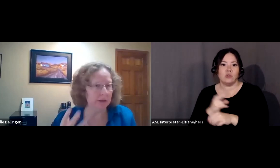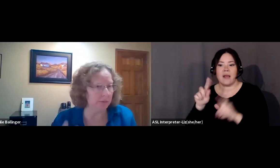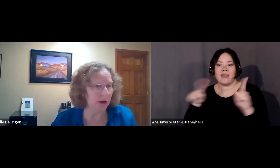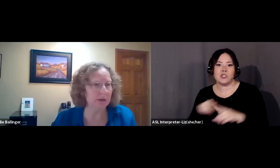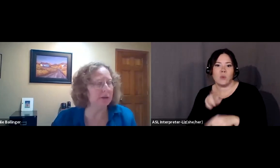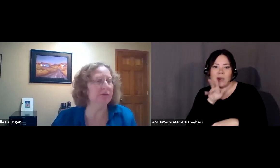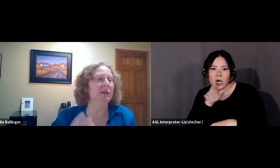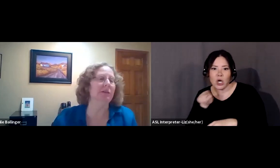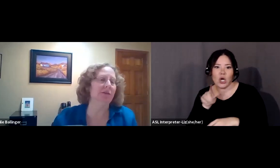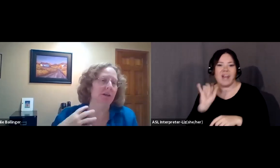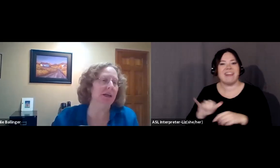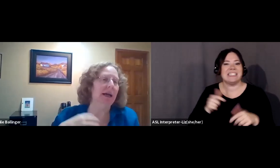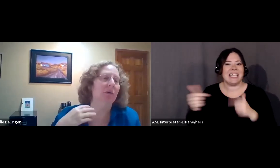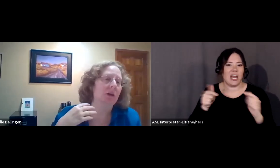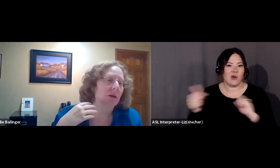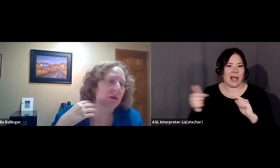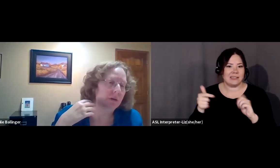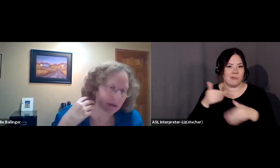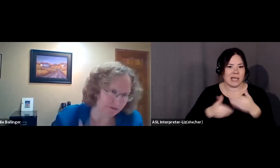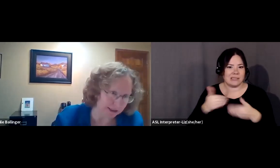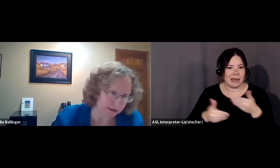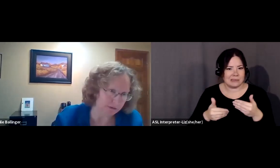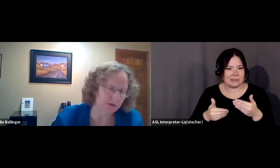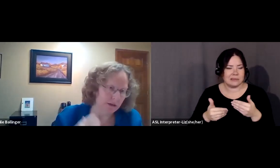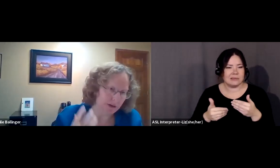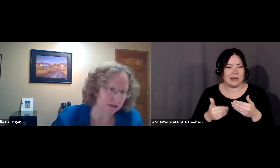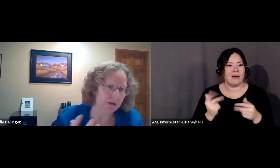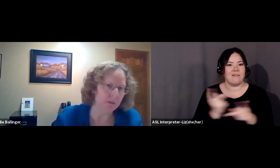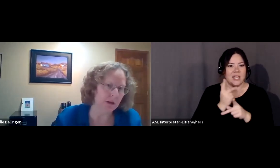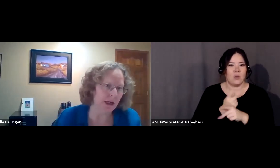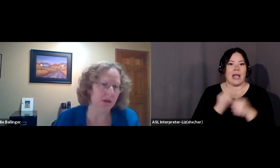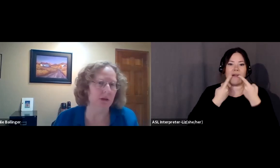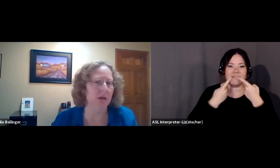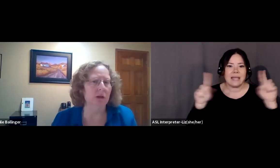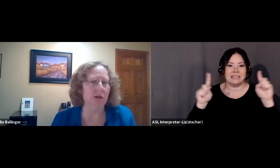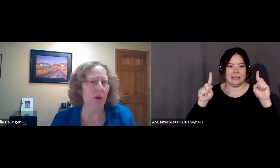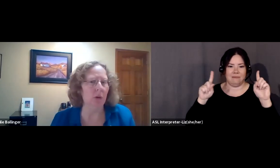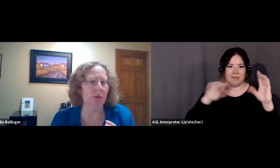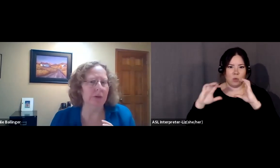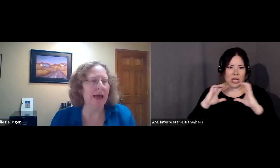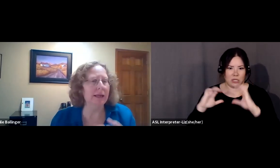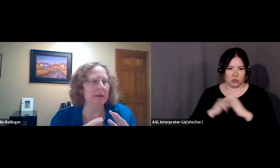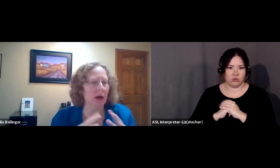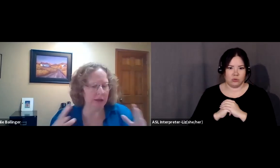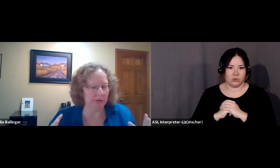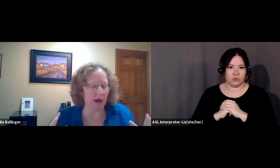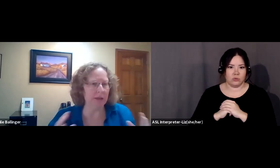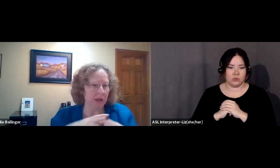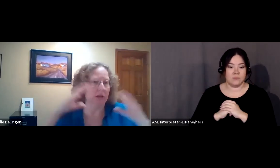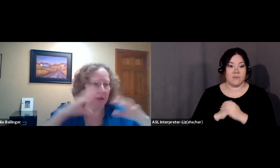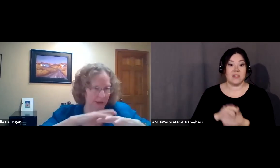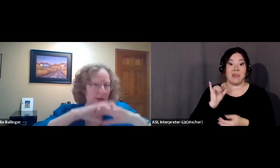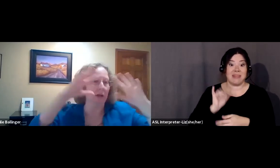that interactive process of figuring out effective communication. So that kind